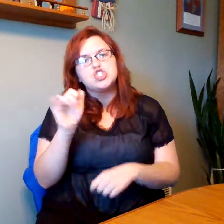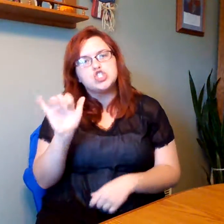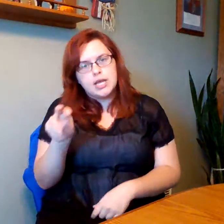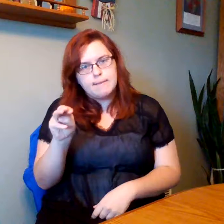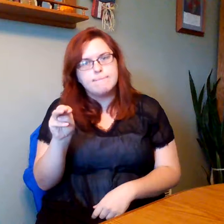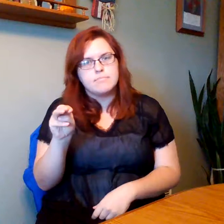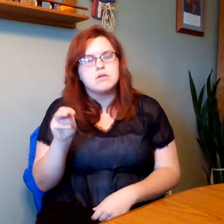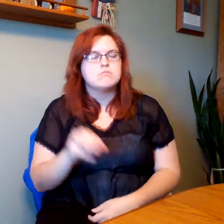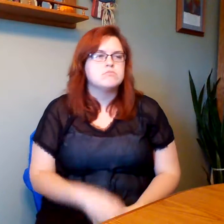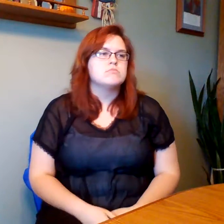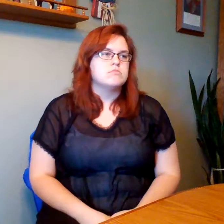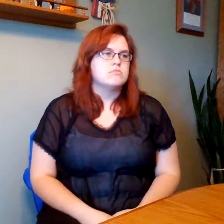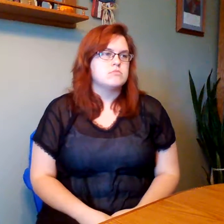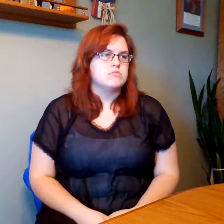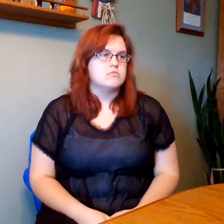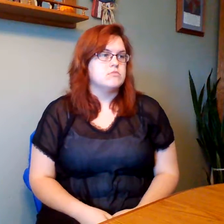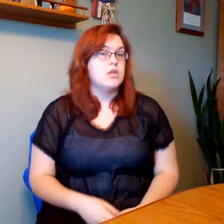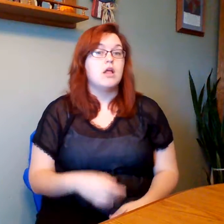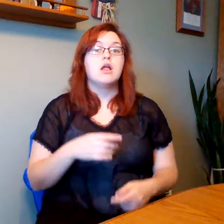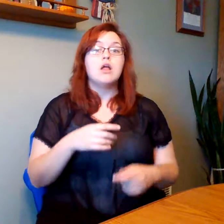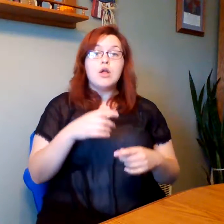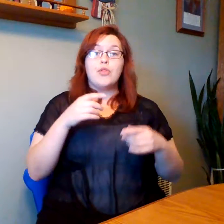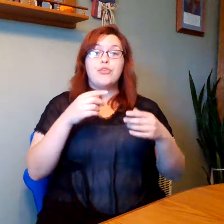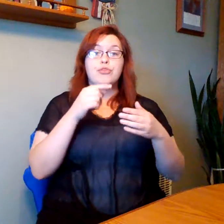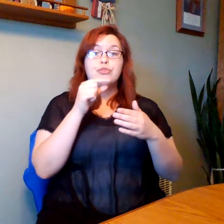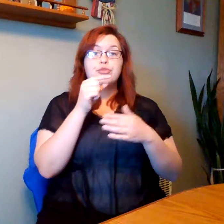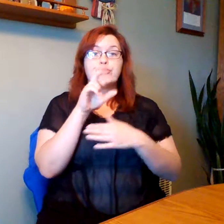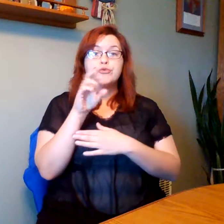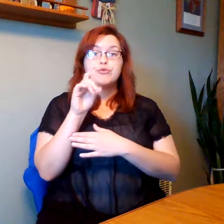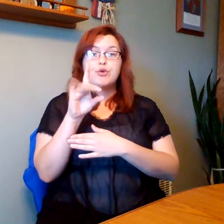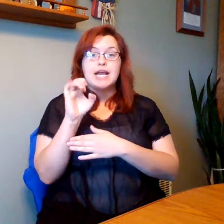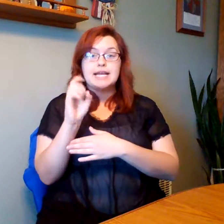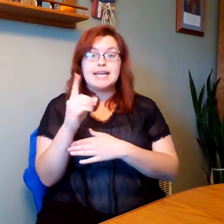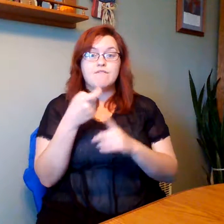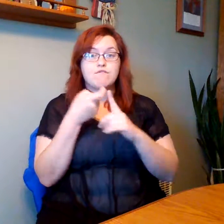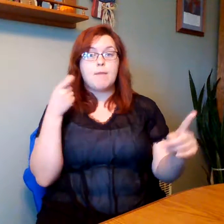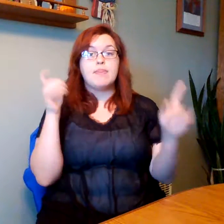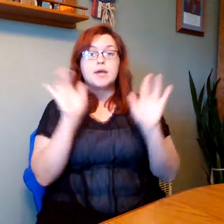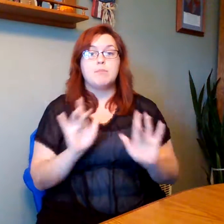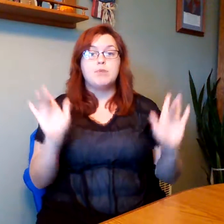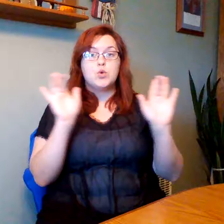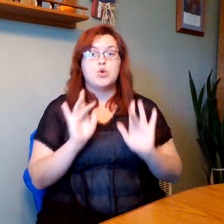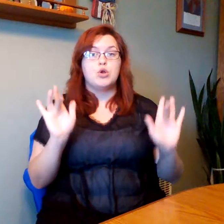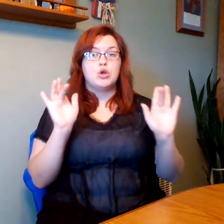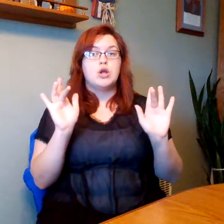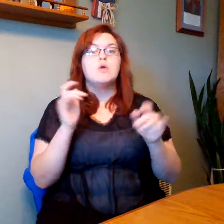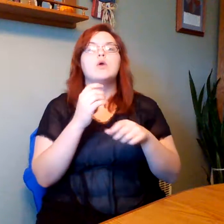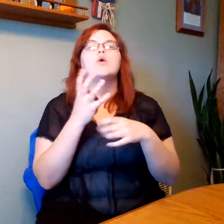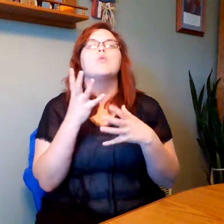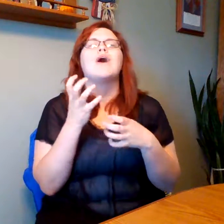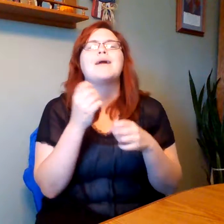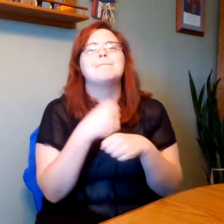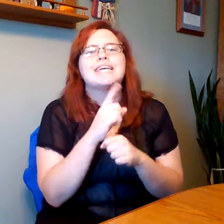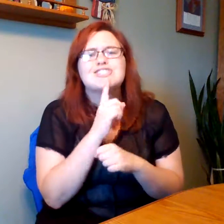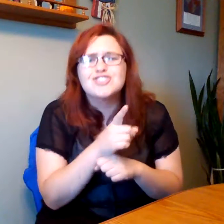multiple choice computer scored exams. That's to make sure that the scores, that the exams are scored reliably and fairly